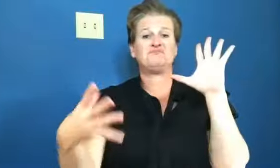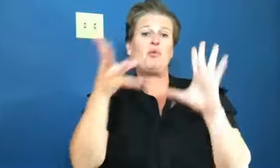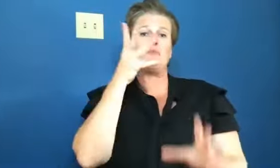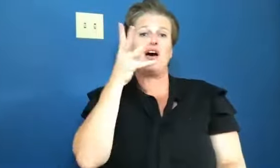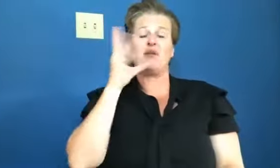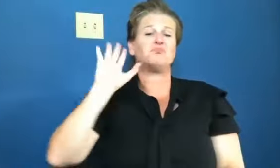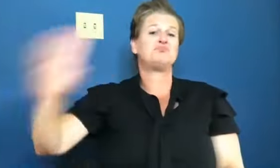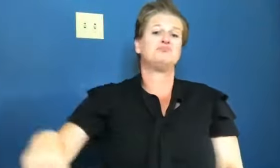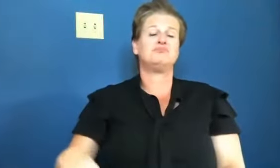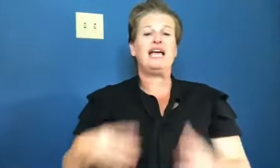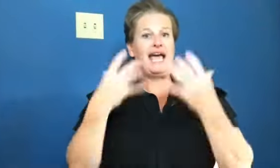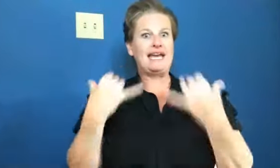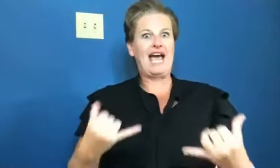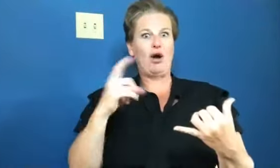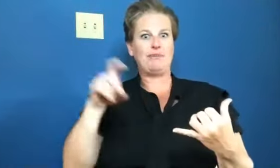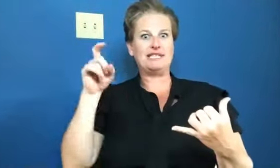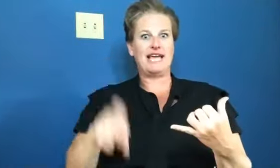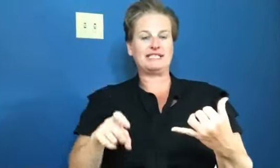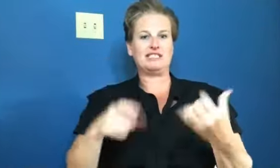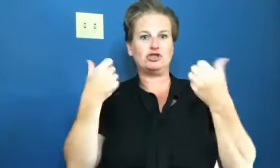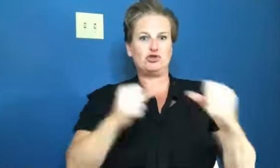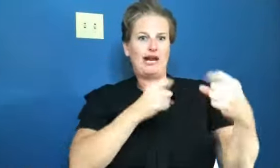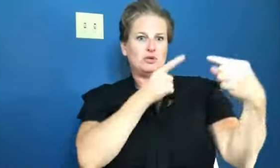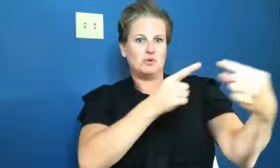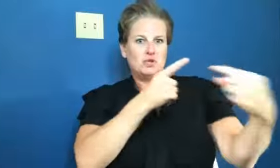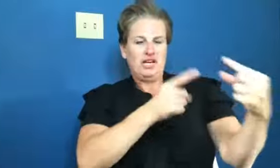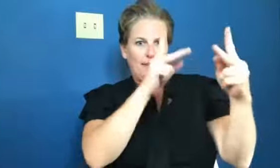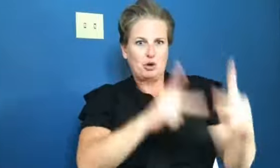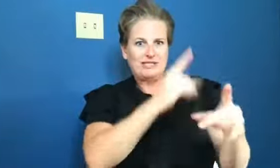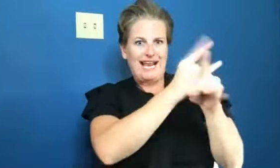in Texas doing battle with alcoholism and I don't even know that I'm sick. And so